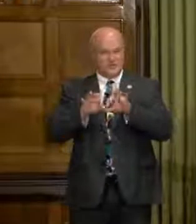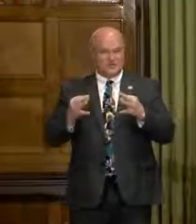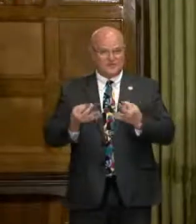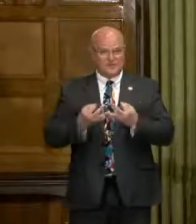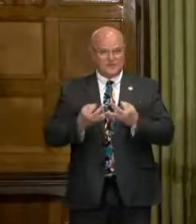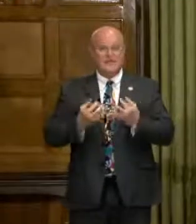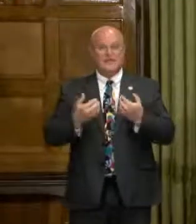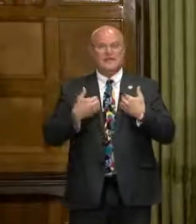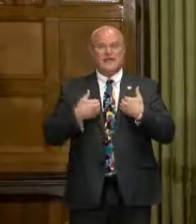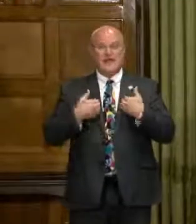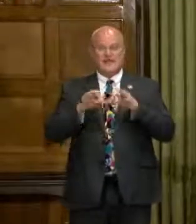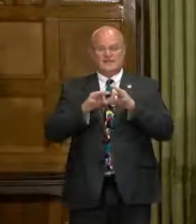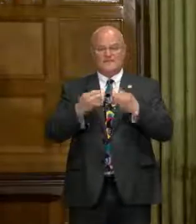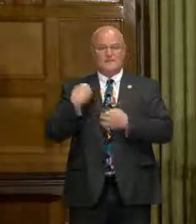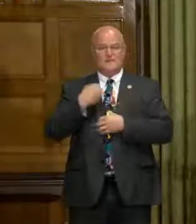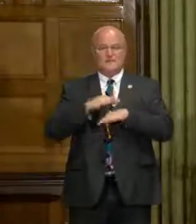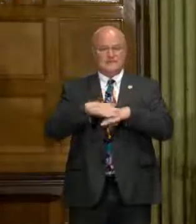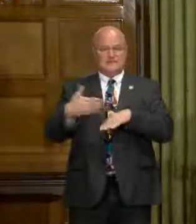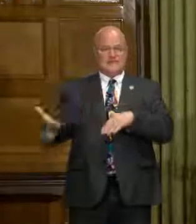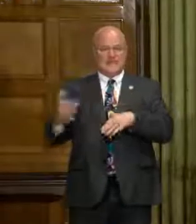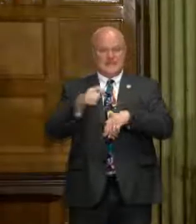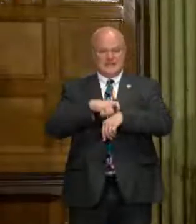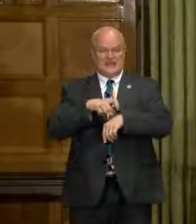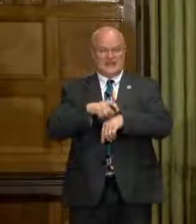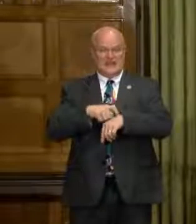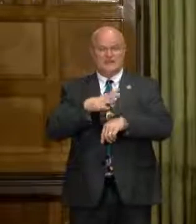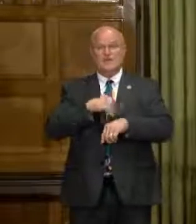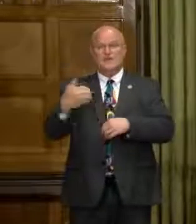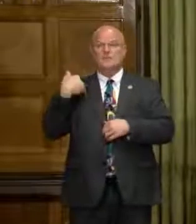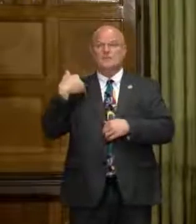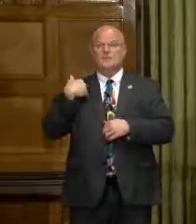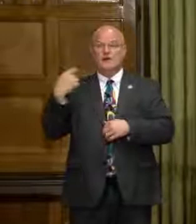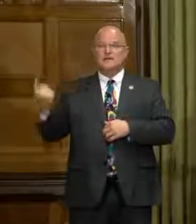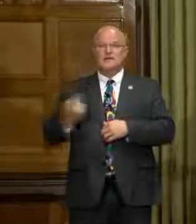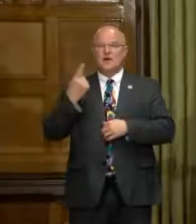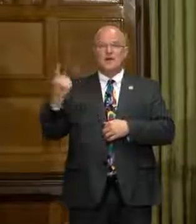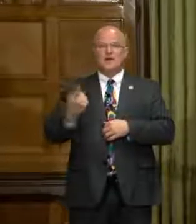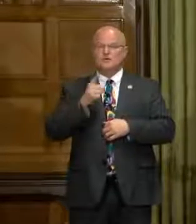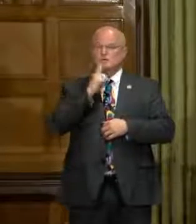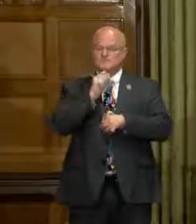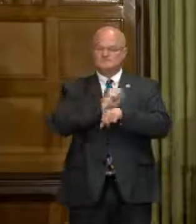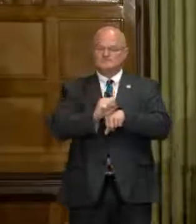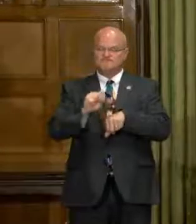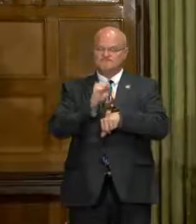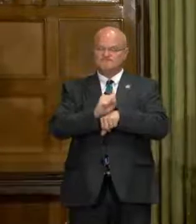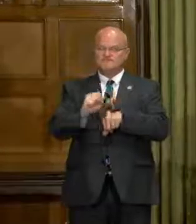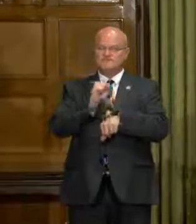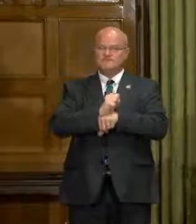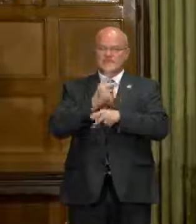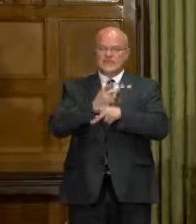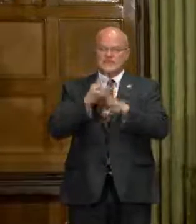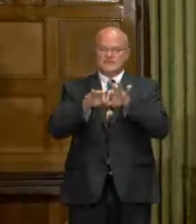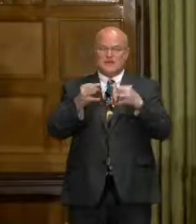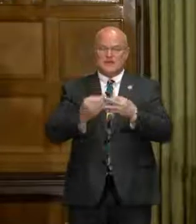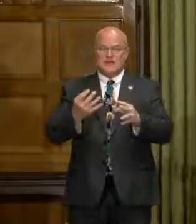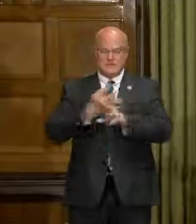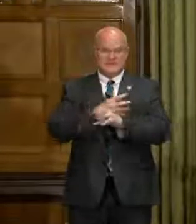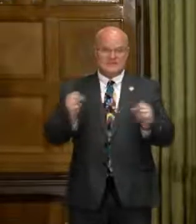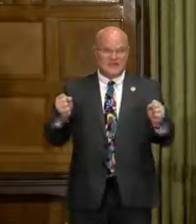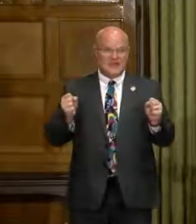families that lost loved ones during that time, and it reminds us always to be vigilant, to keep our families